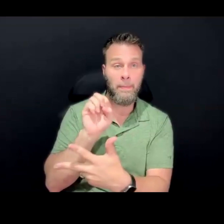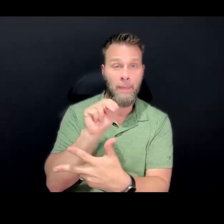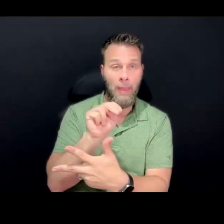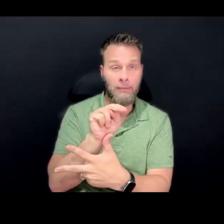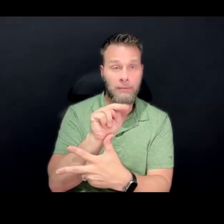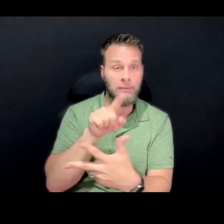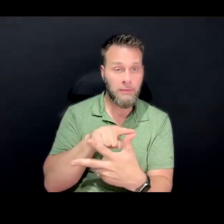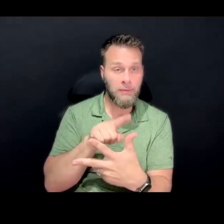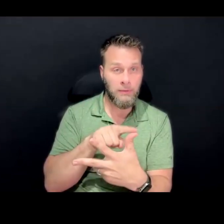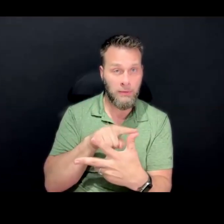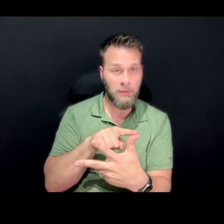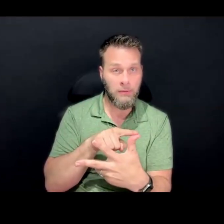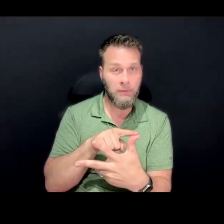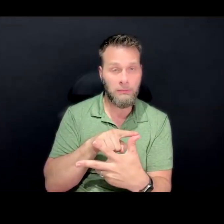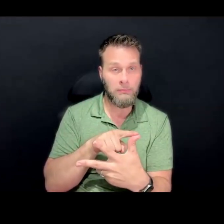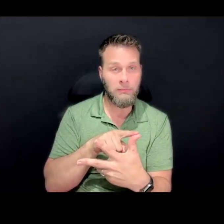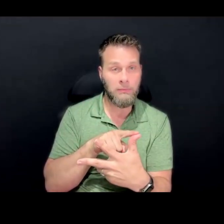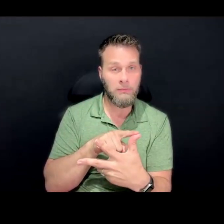question, you could just ask that right now.